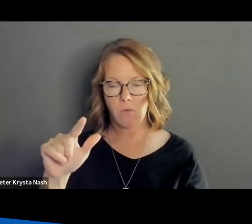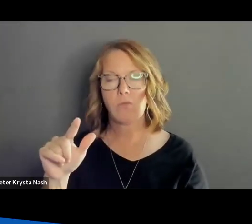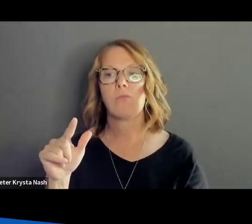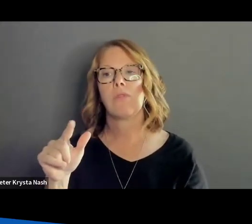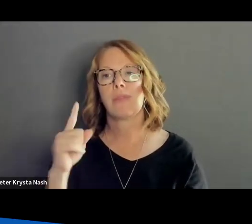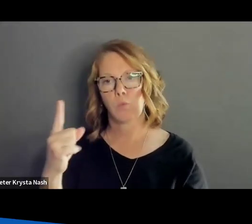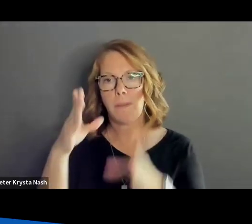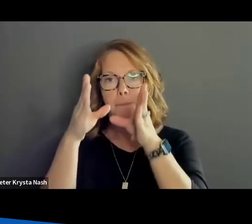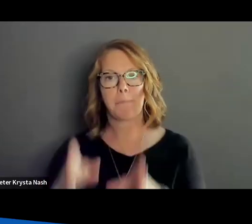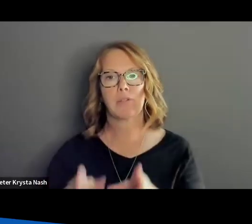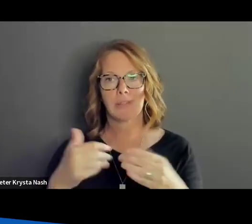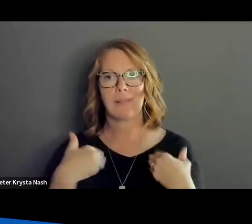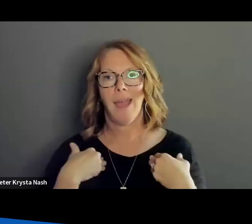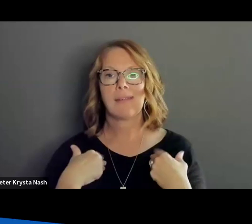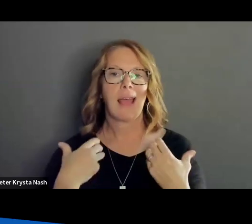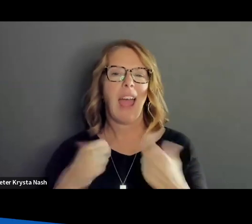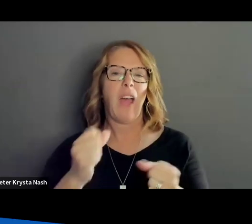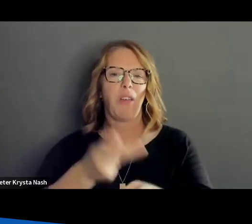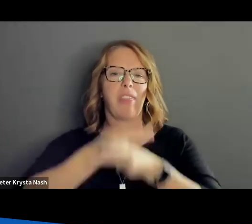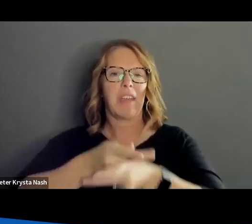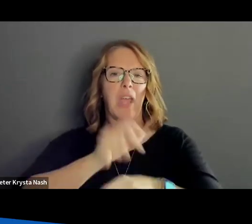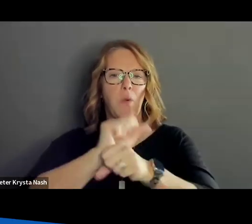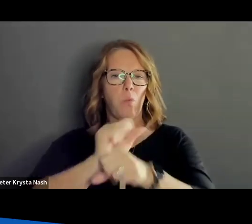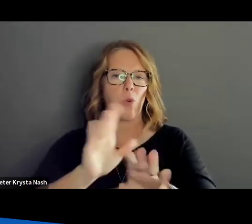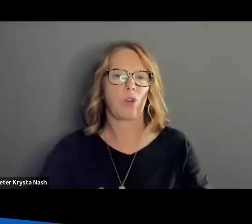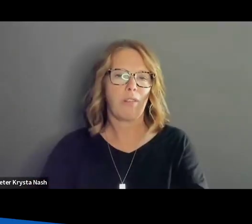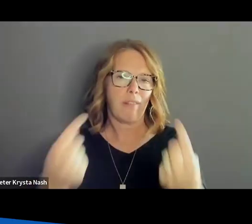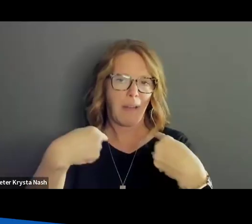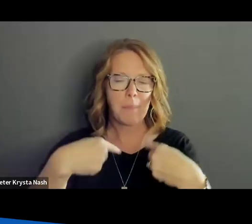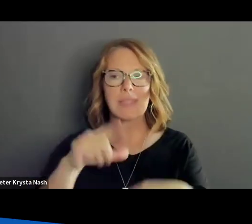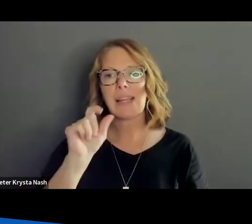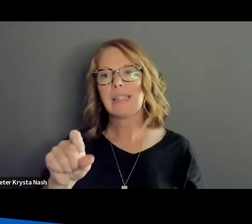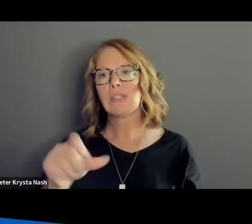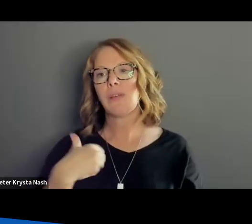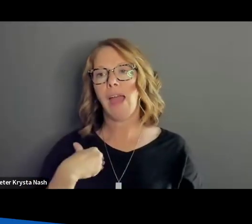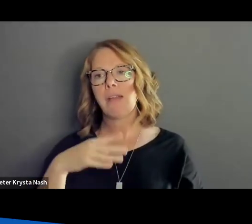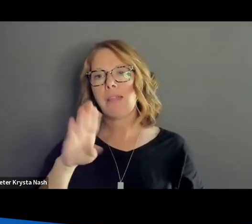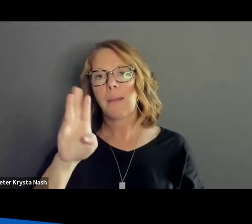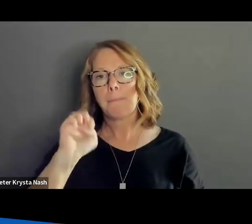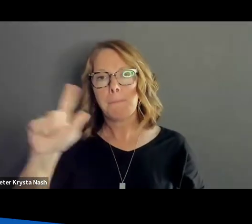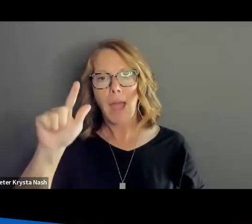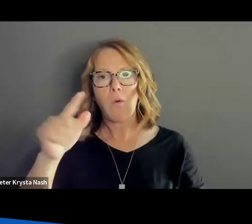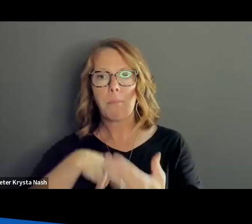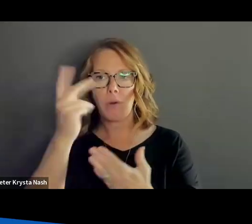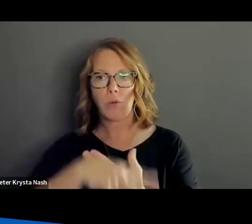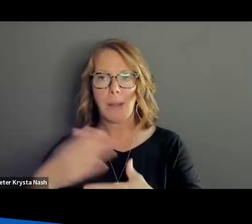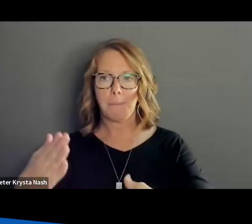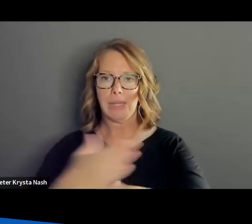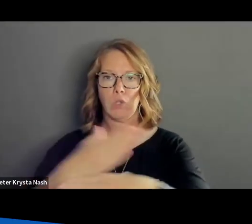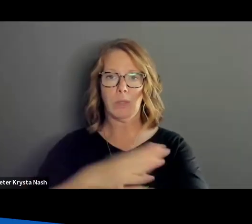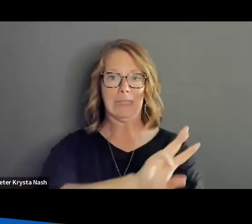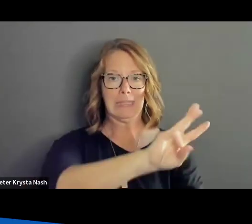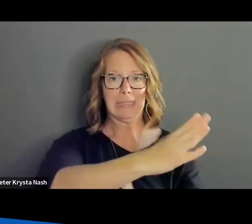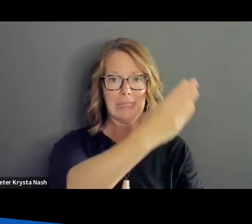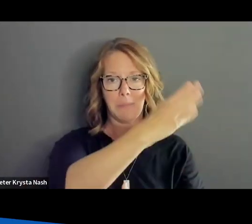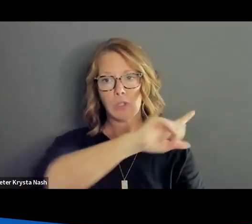who has a healthcare worker that comes in, and so they need to have their bowel program between 6